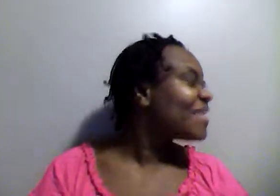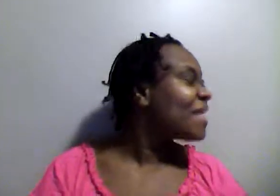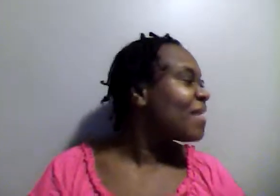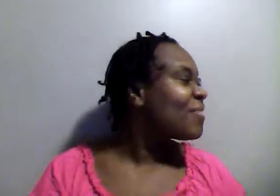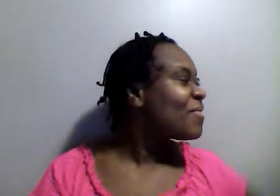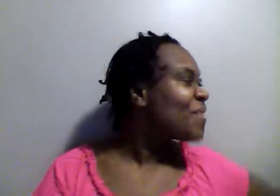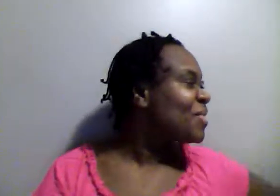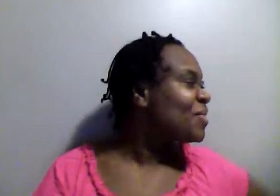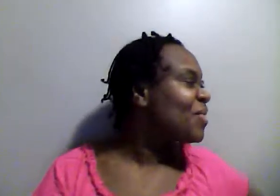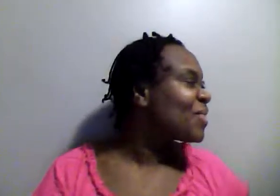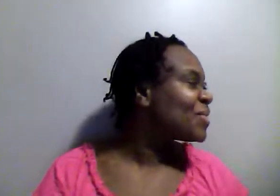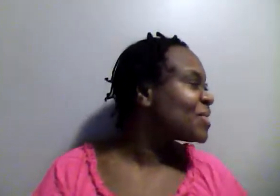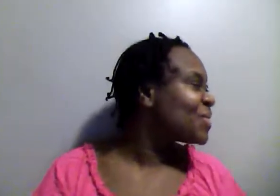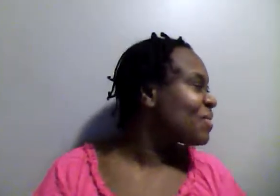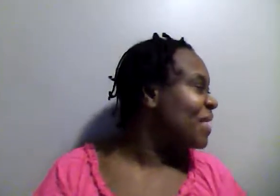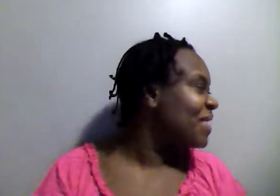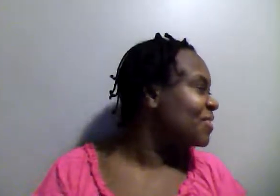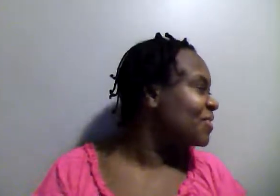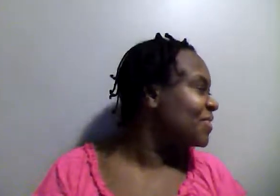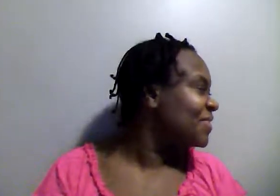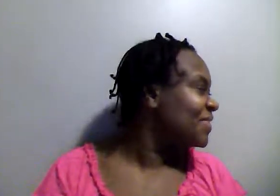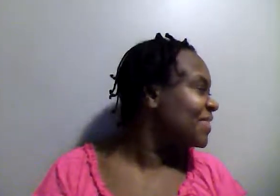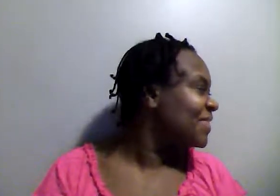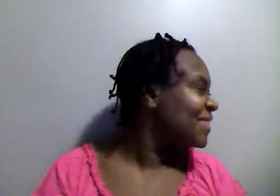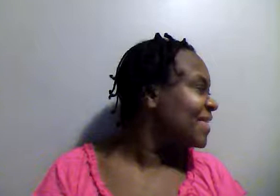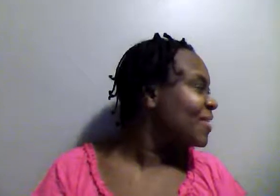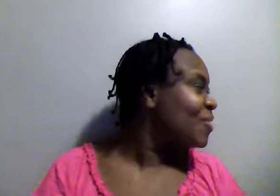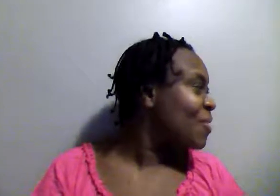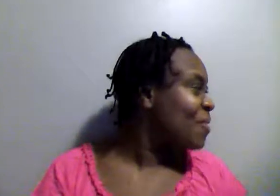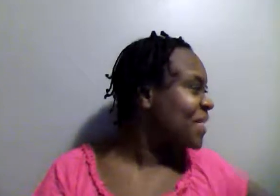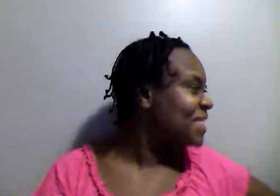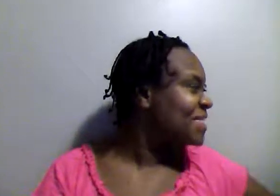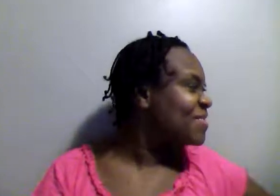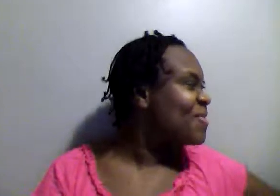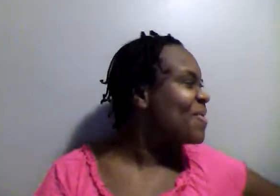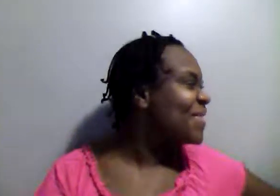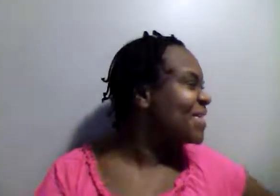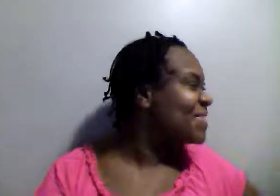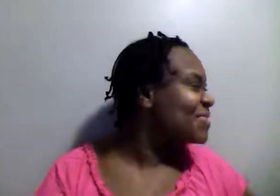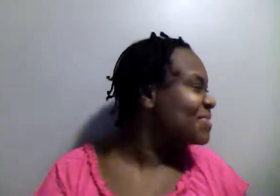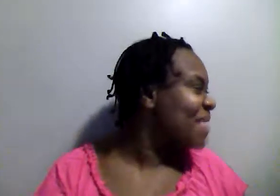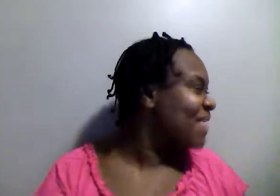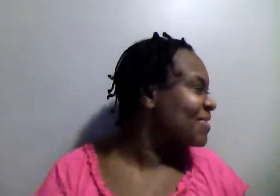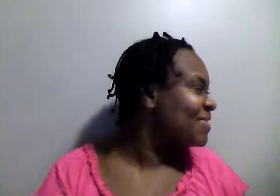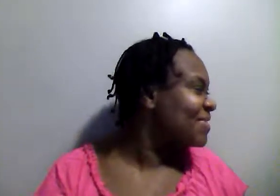Yeah, when you go, close the door behind you. No, open it and go, and then close it behind you.